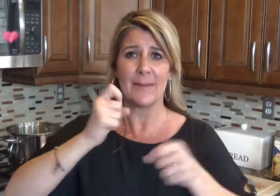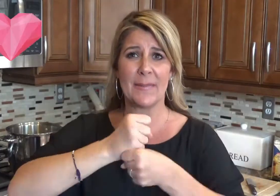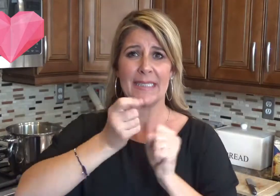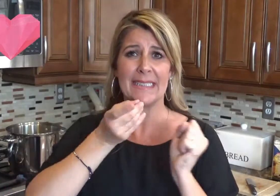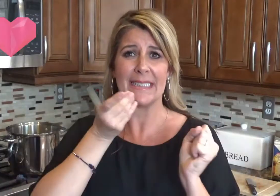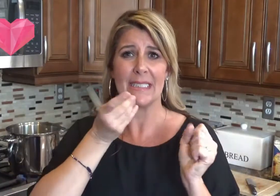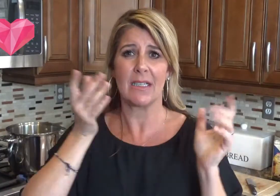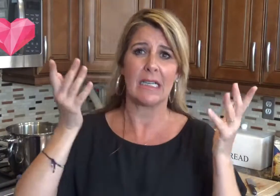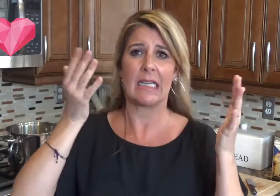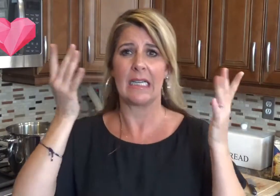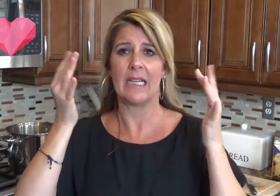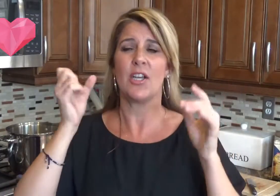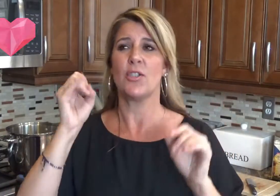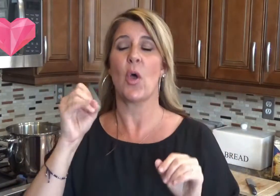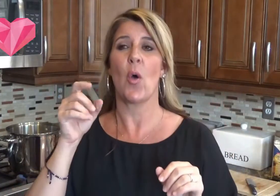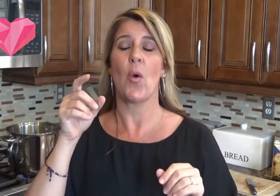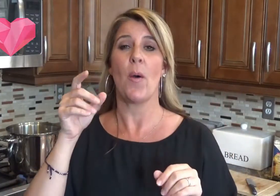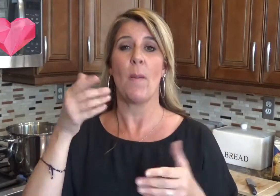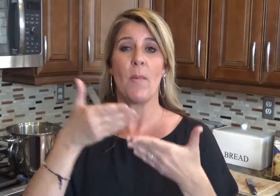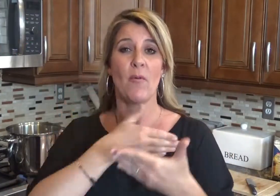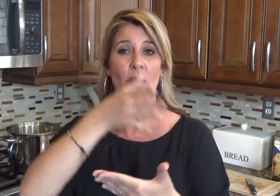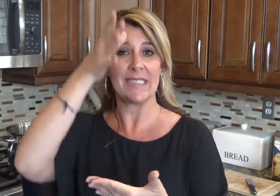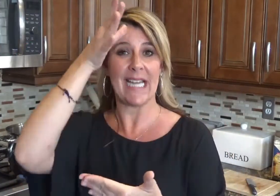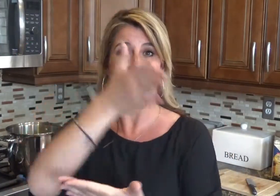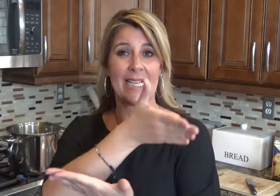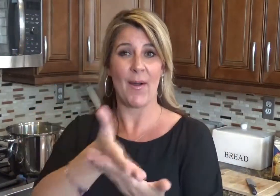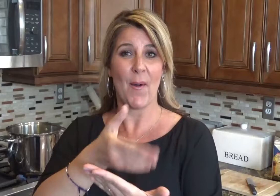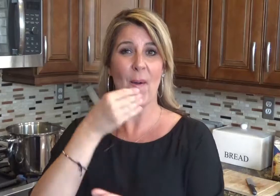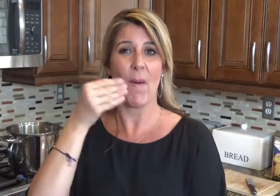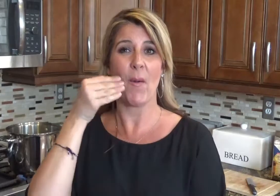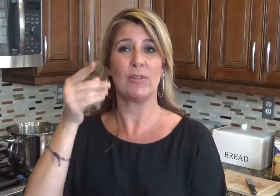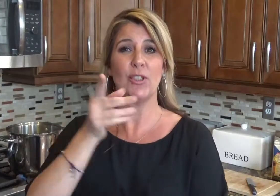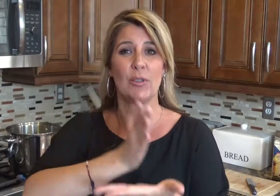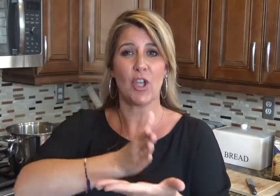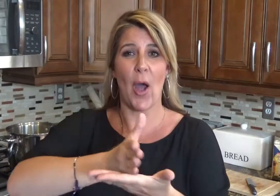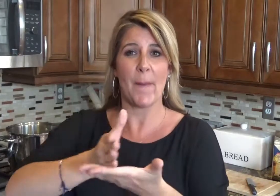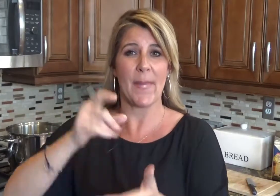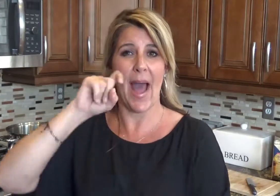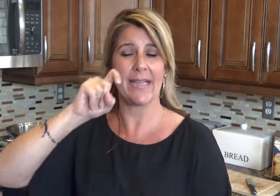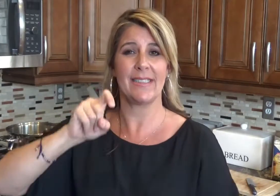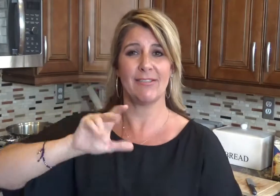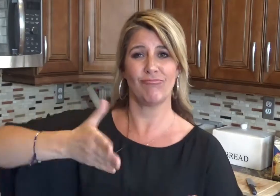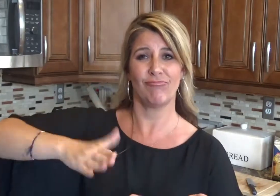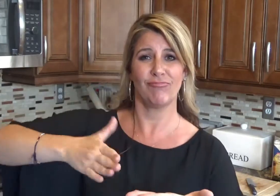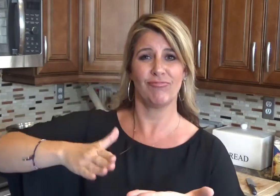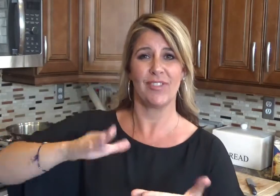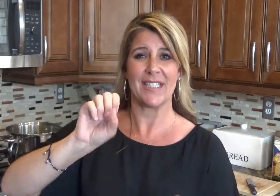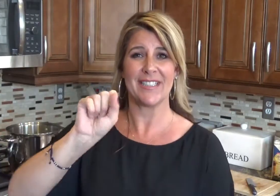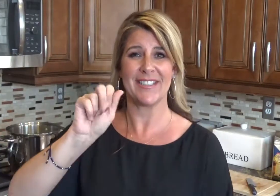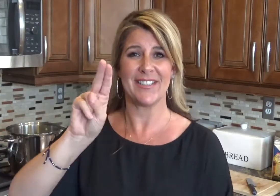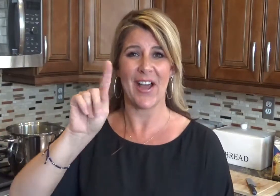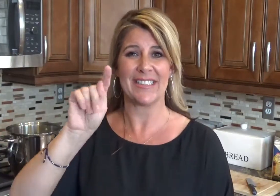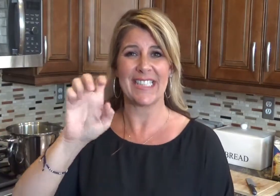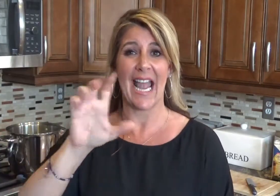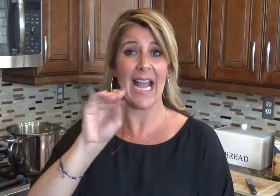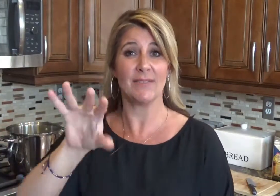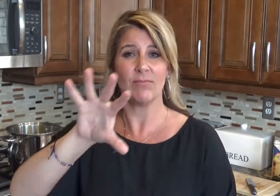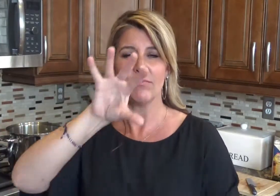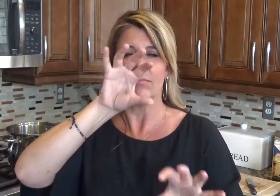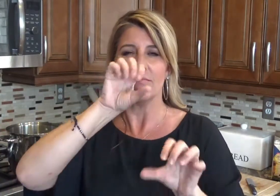and that. And last minute, she's like, oh gosh, I haven't made dinner. So she'd rush home. And before my dad got home, she would chop up some onions and start sauteing